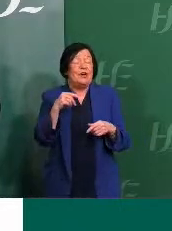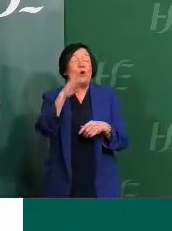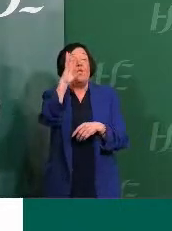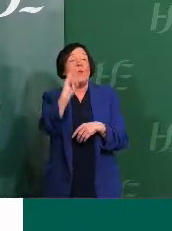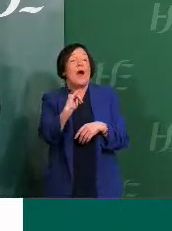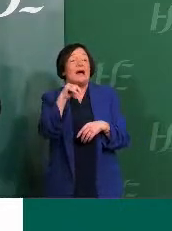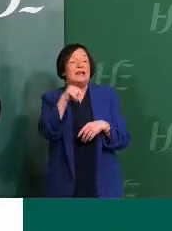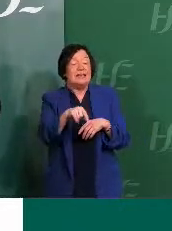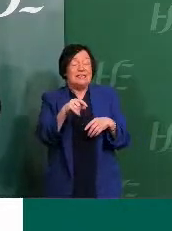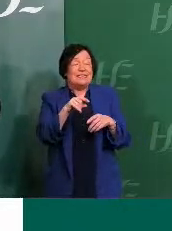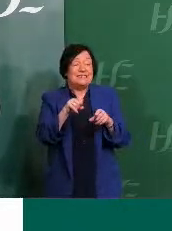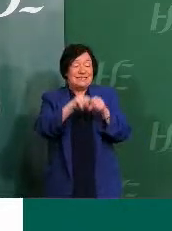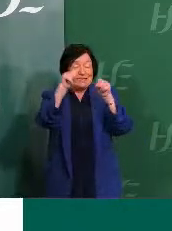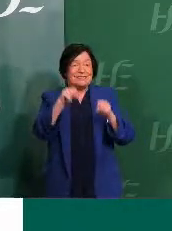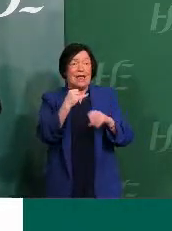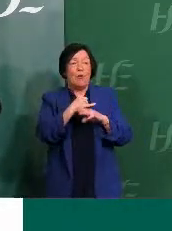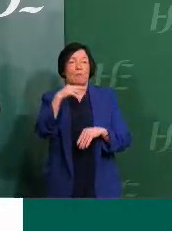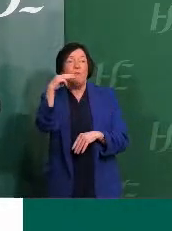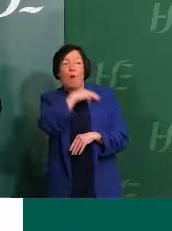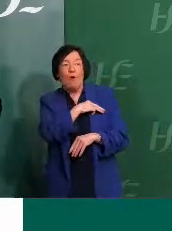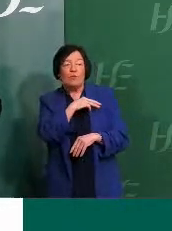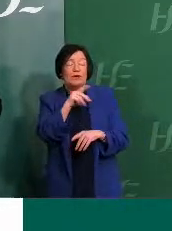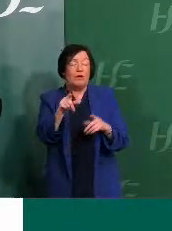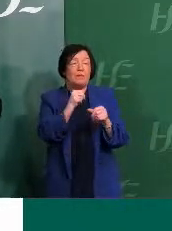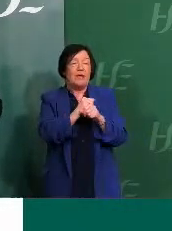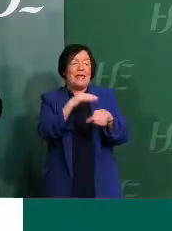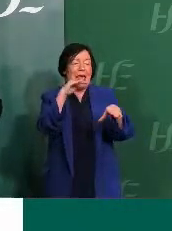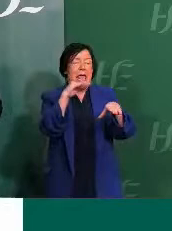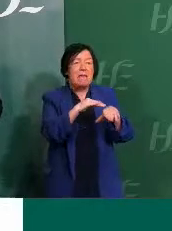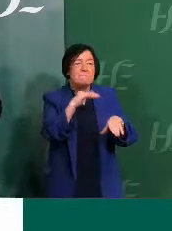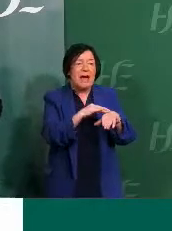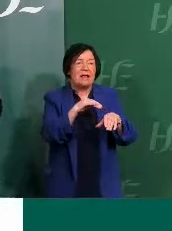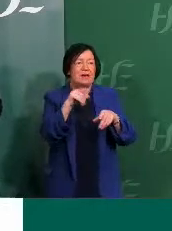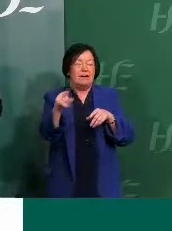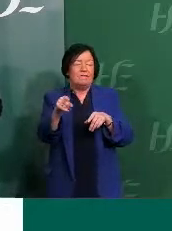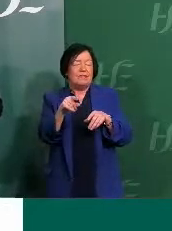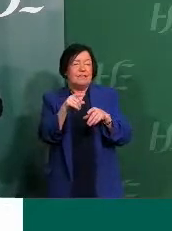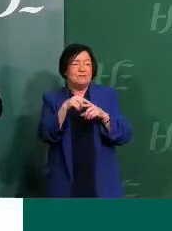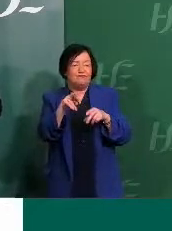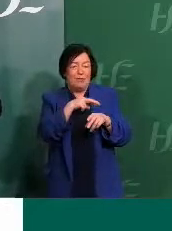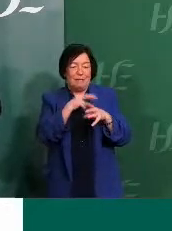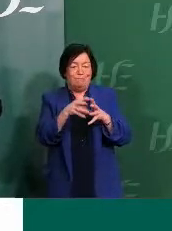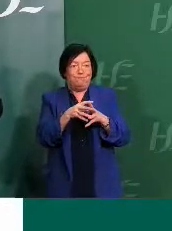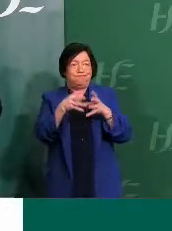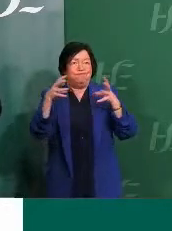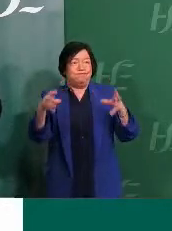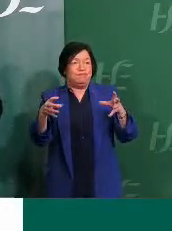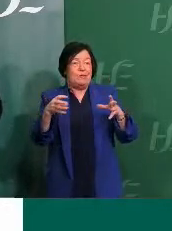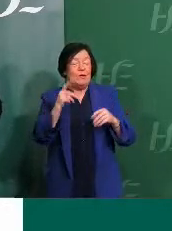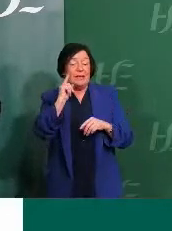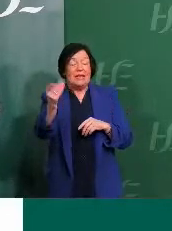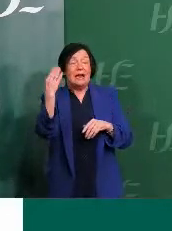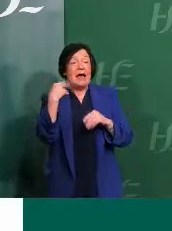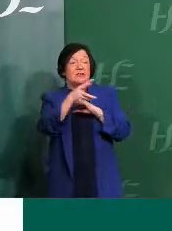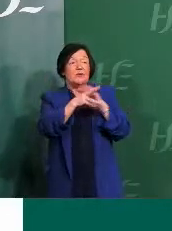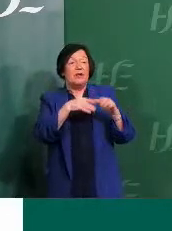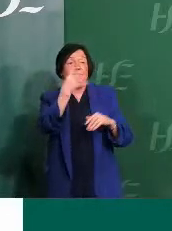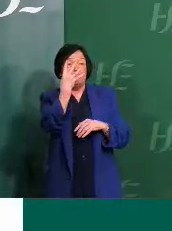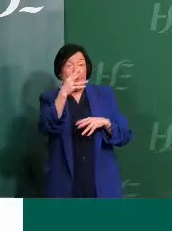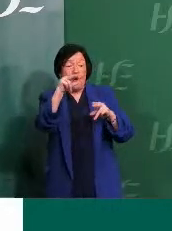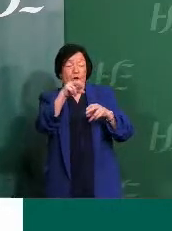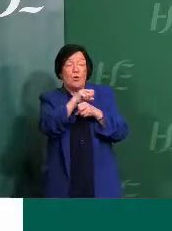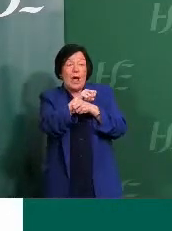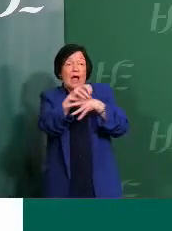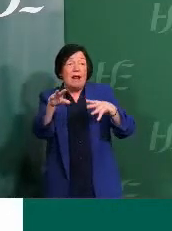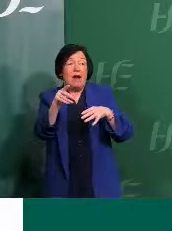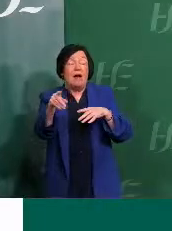why the whole system is really important when we talk about the impact of this surge. We are seeing in the past week just 4 new outbreaks